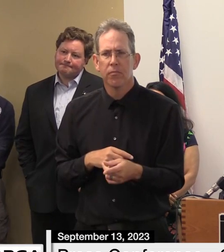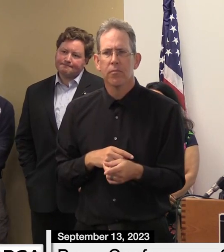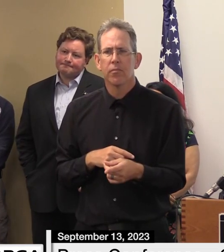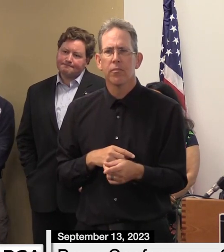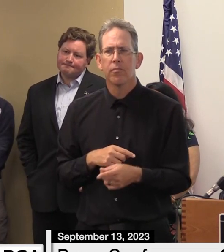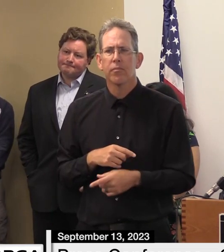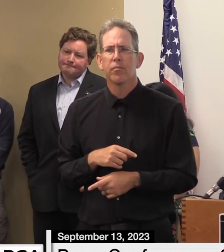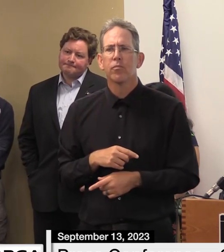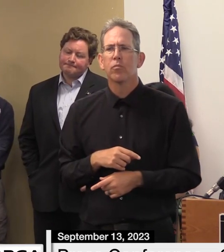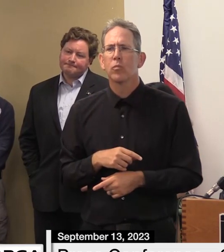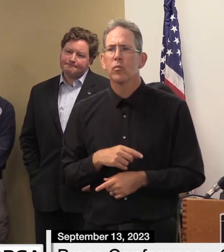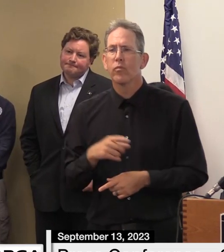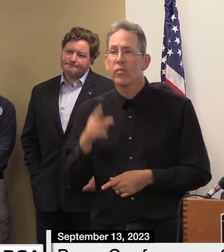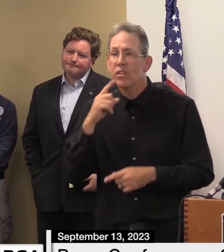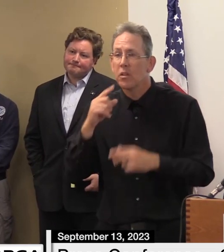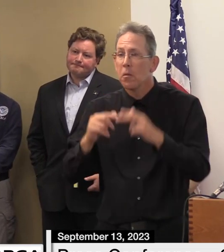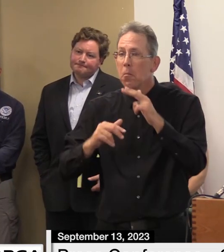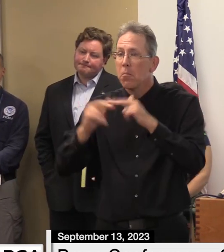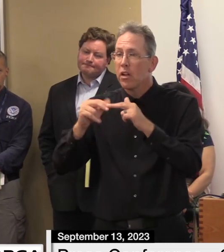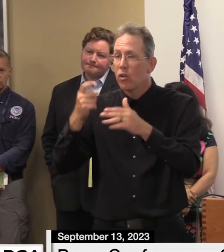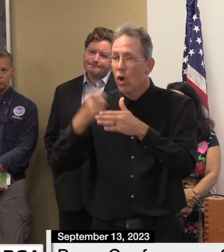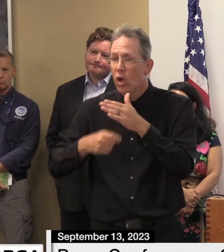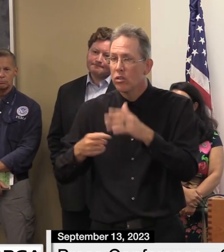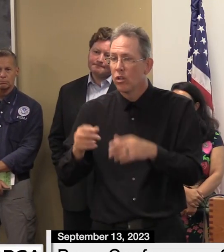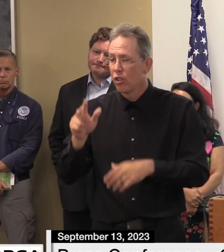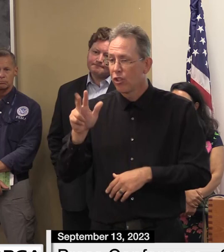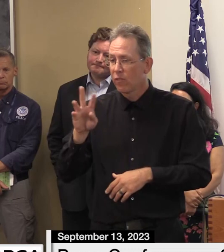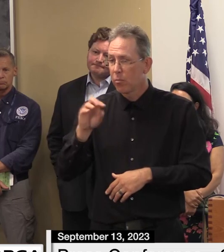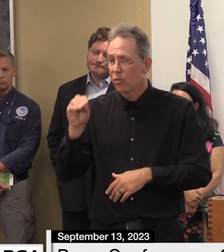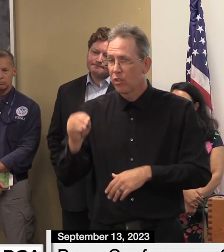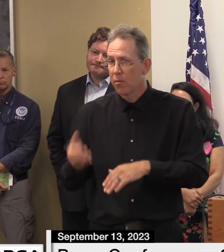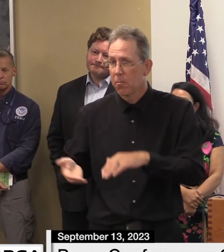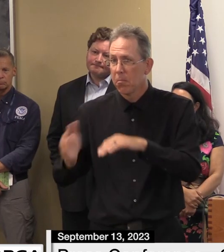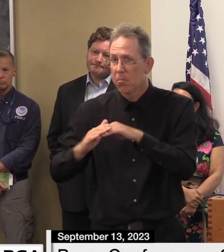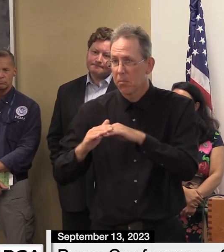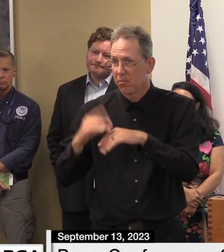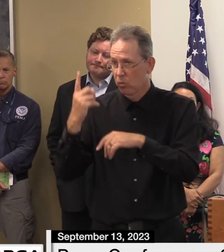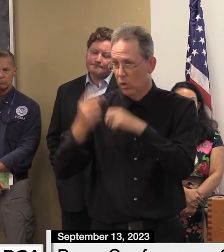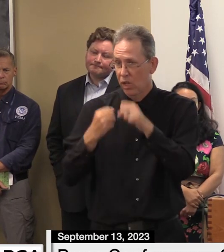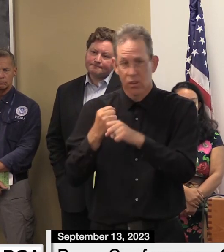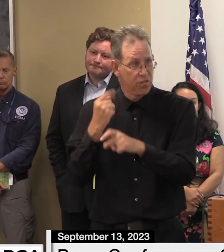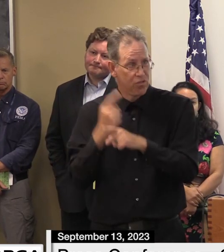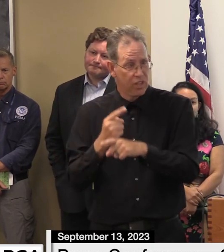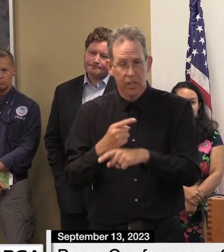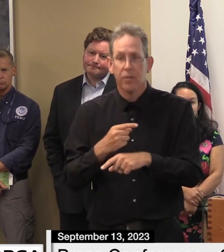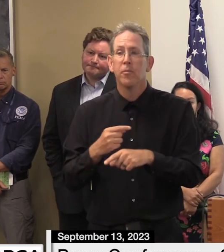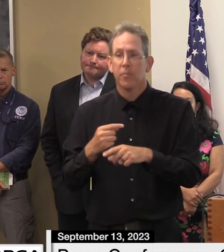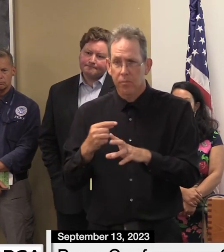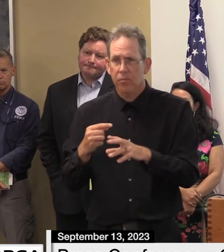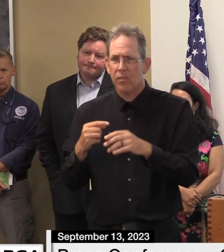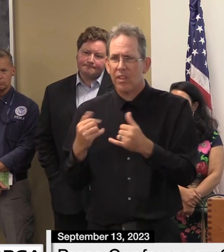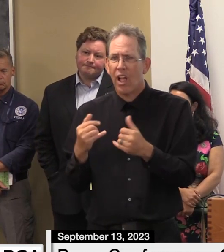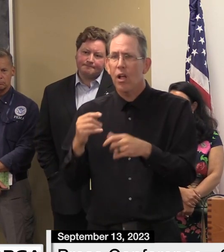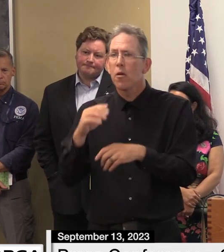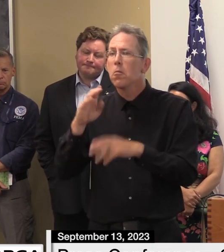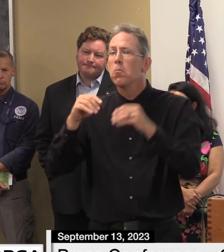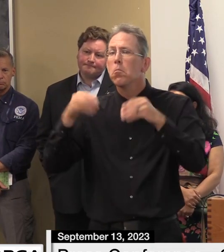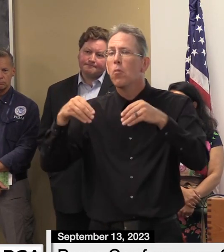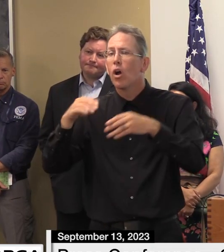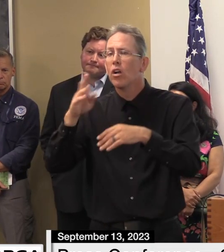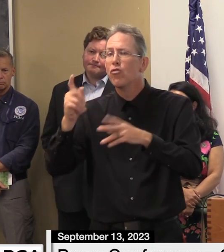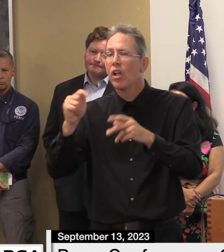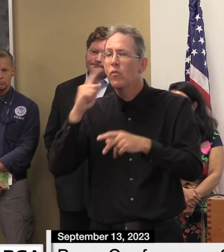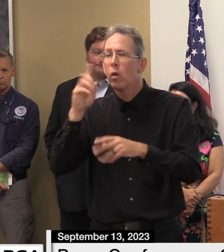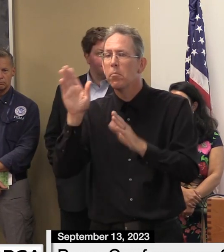up 34% for affordable housing in the last year, and the market rate for a one-bedroom